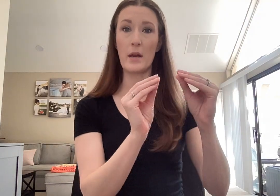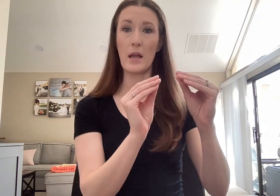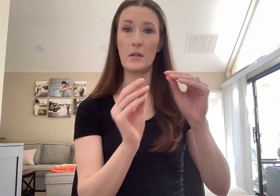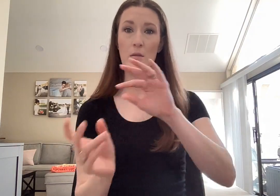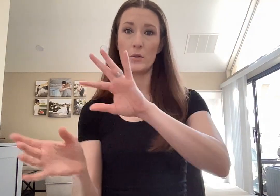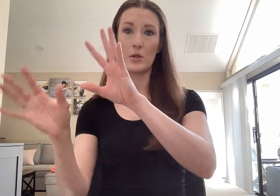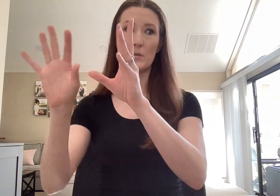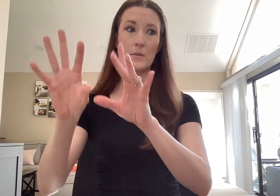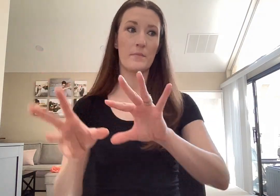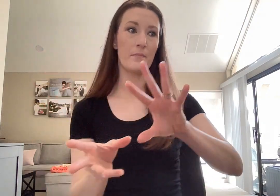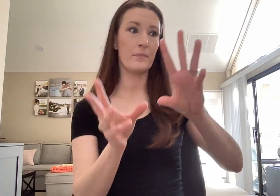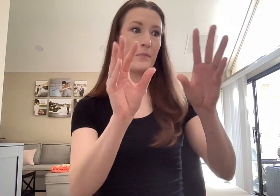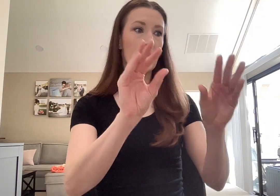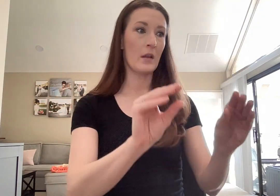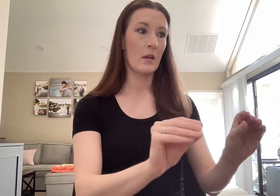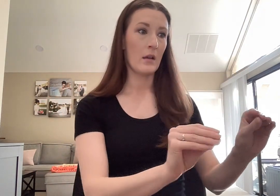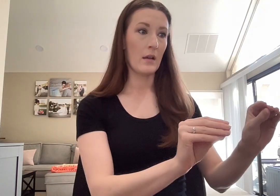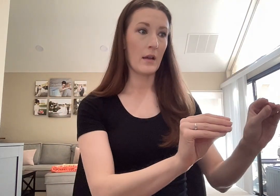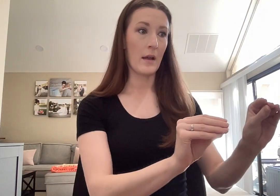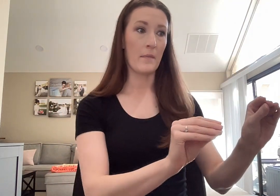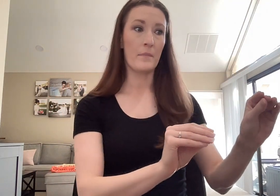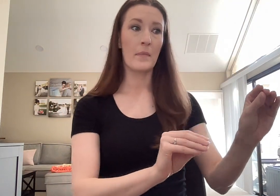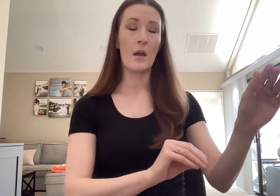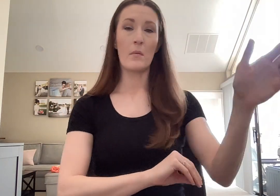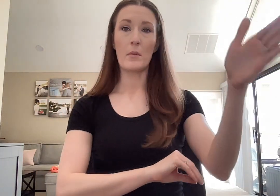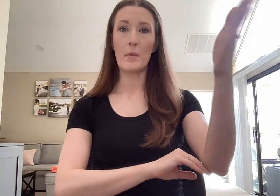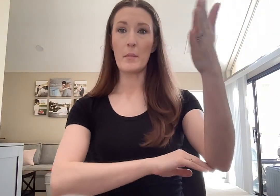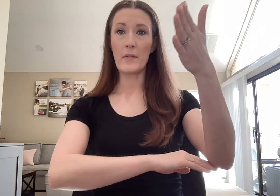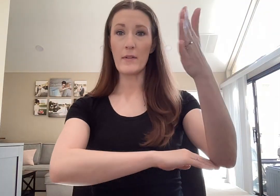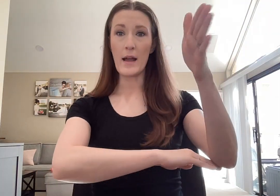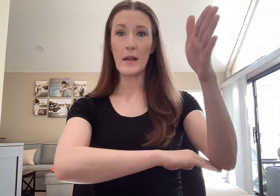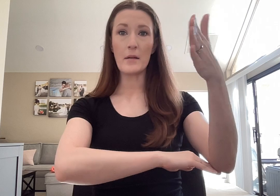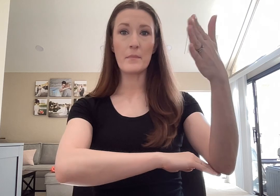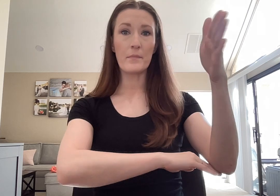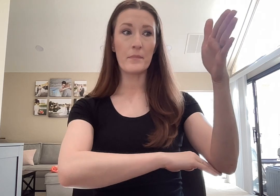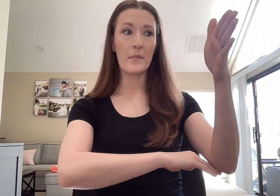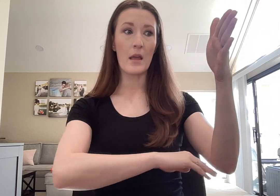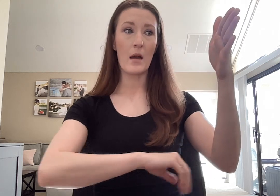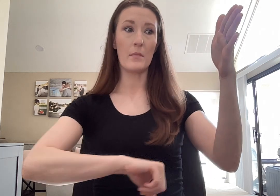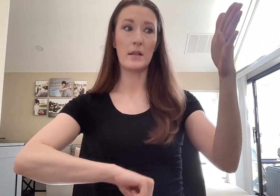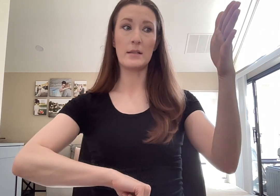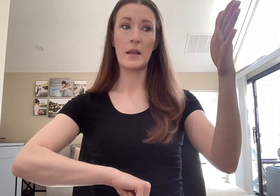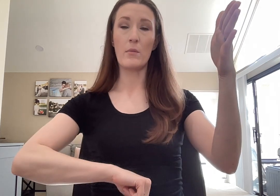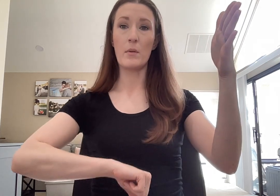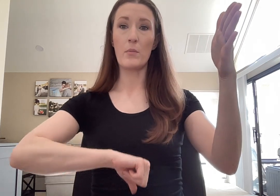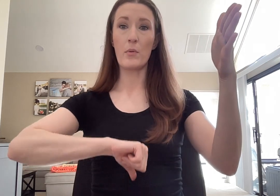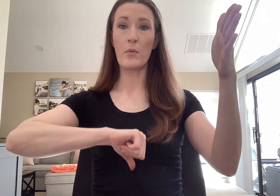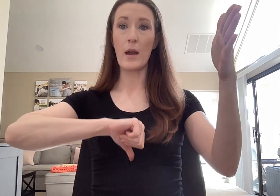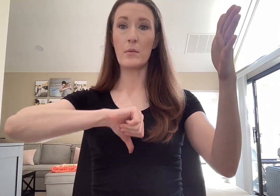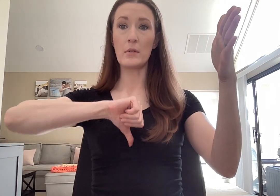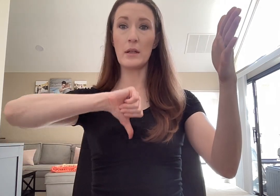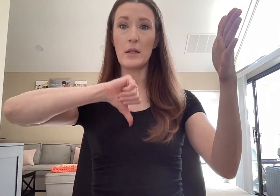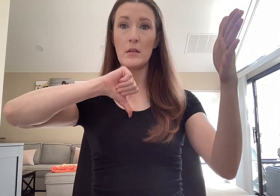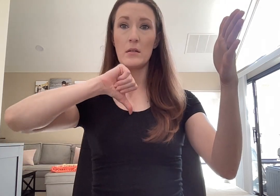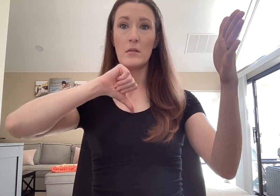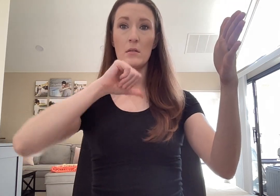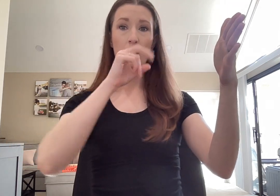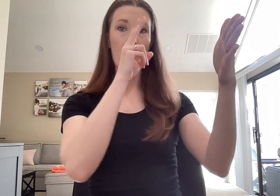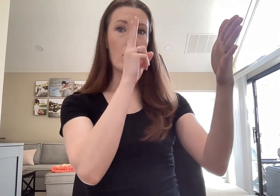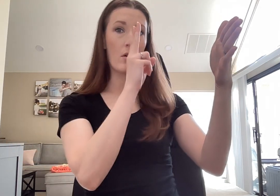to end and squish those. Okay, I'm going to put my flag. I'm going to say, we proudly